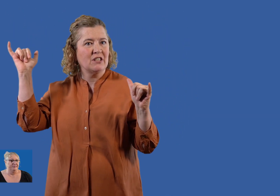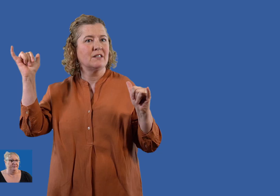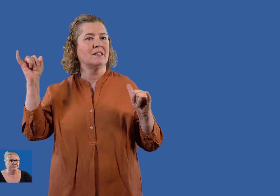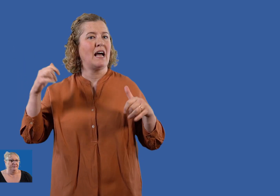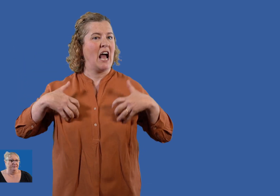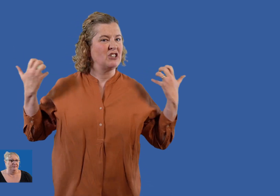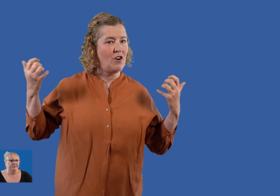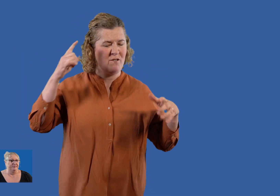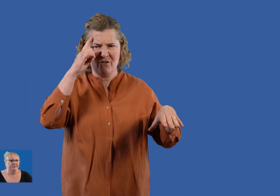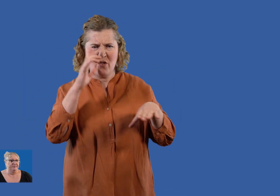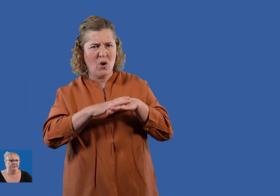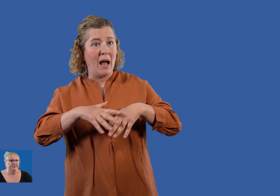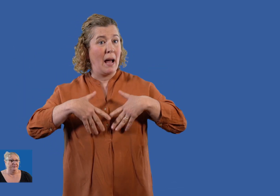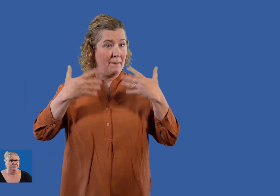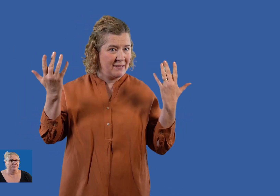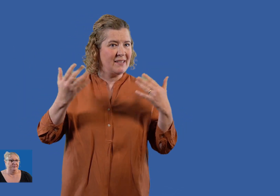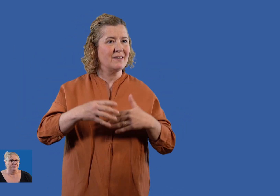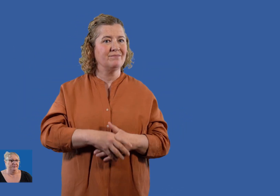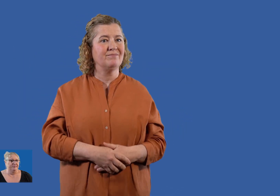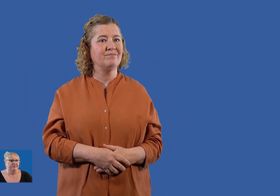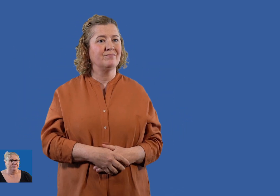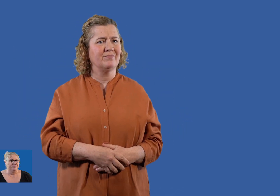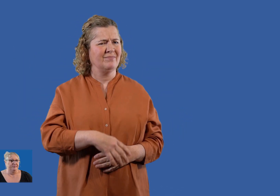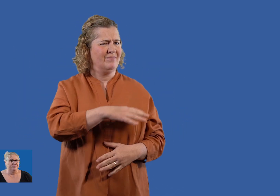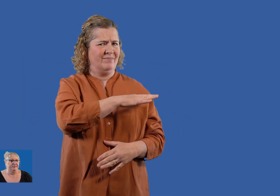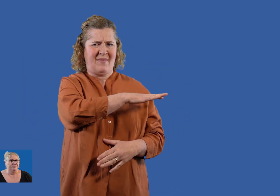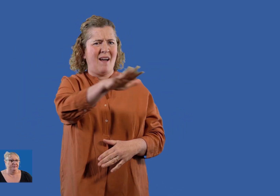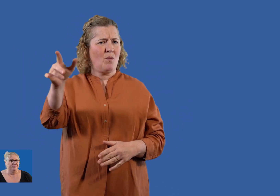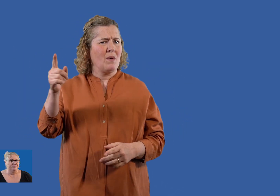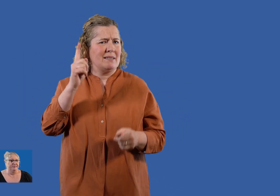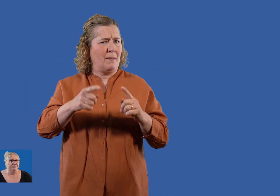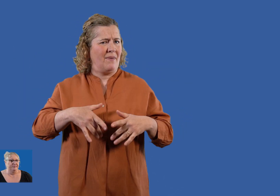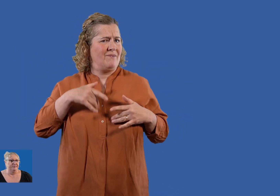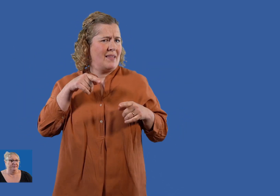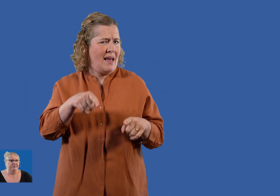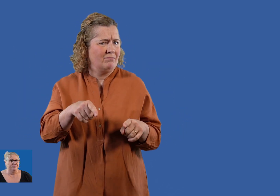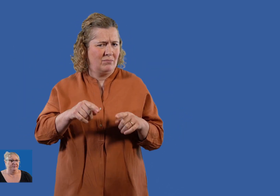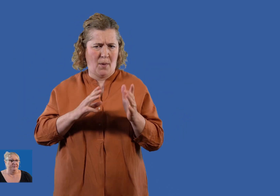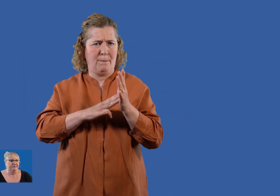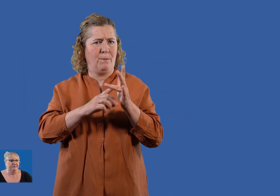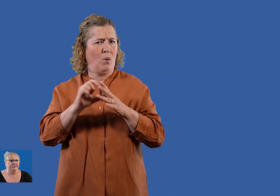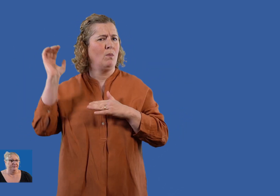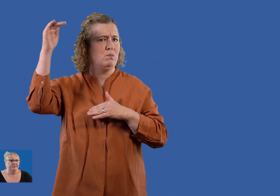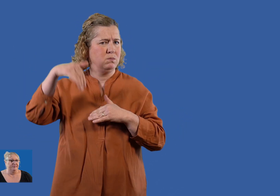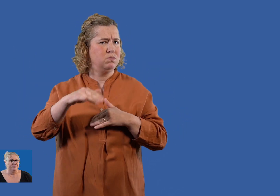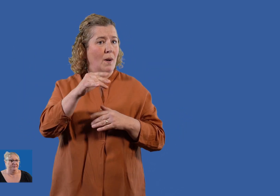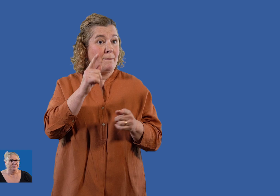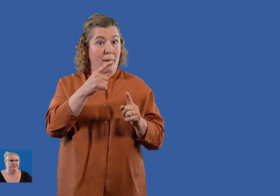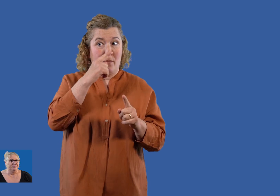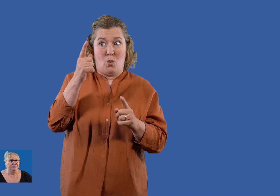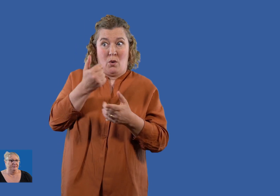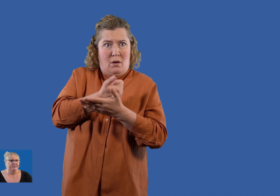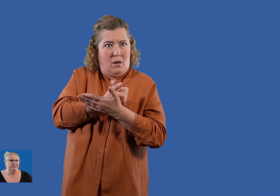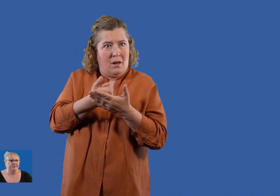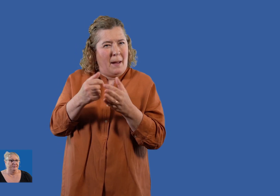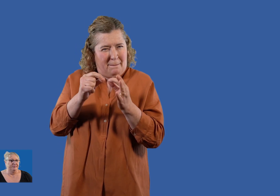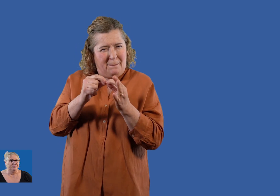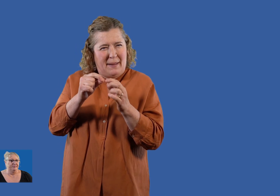then angry and confused or upset the next. I mean, everyone can sometimes feel this way and have these urges, but people with BPD will find it